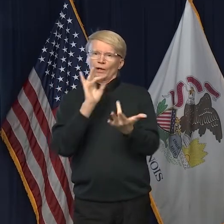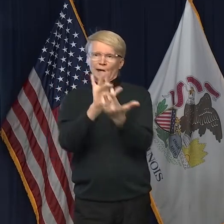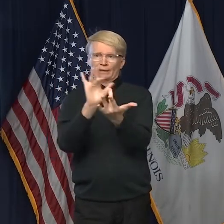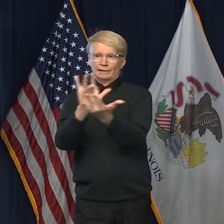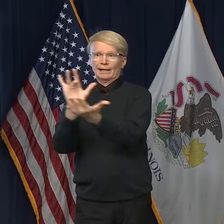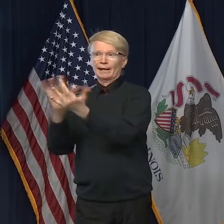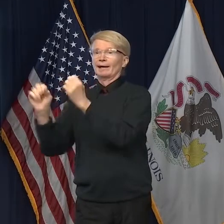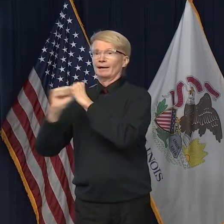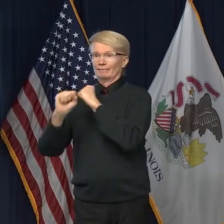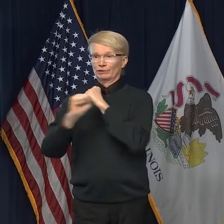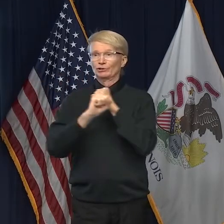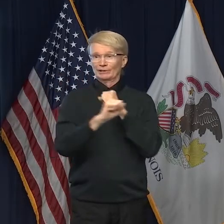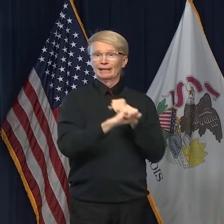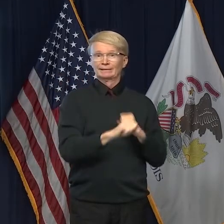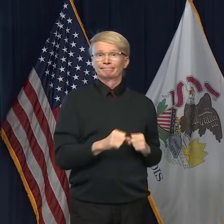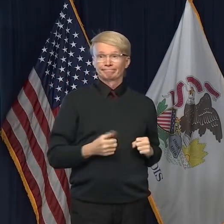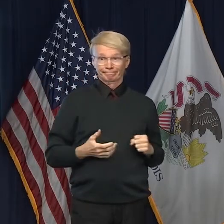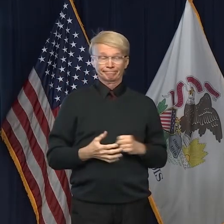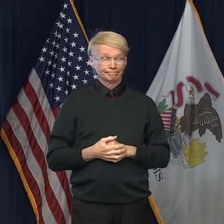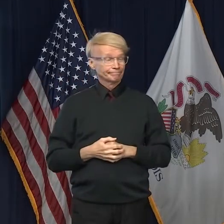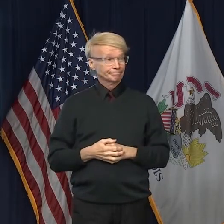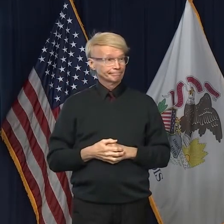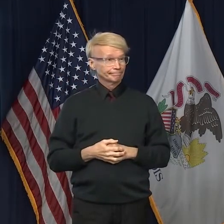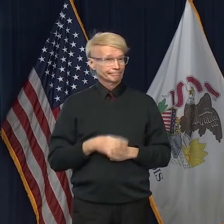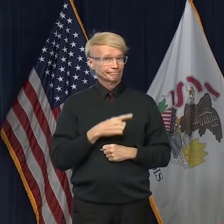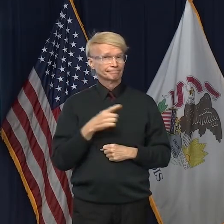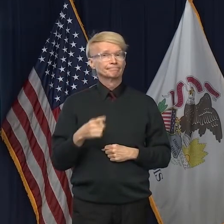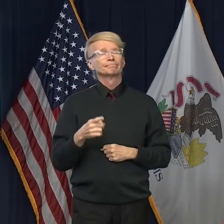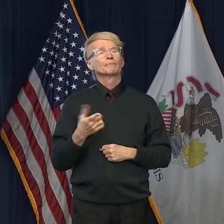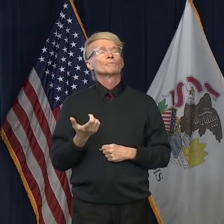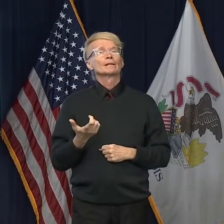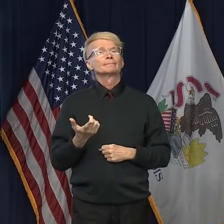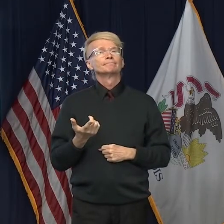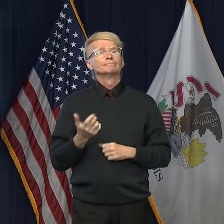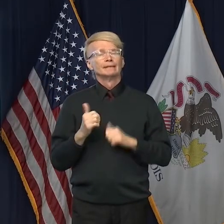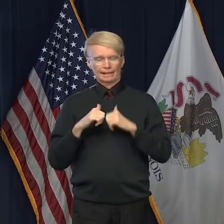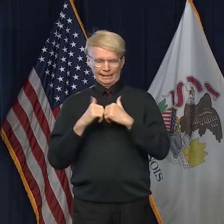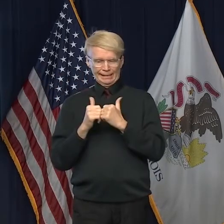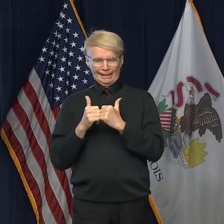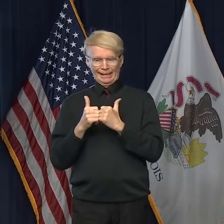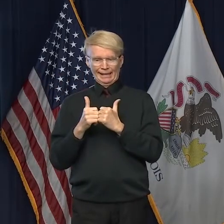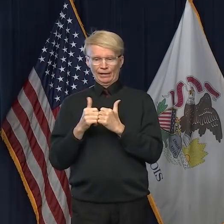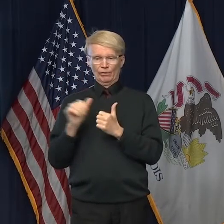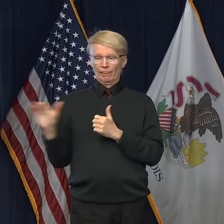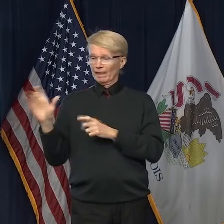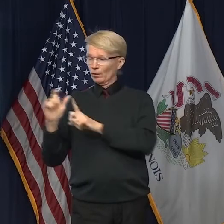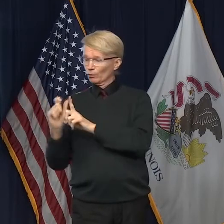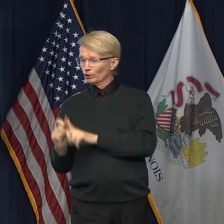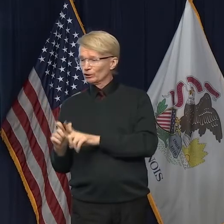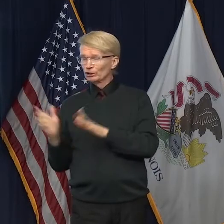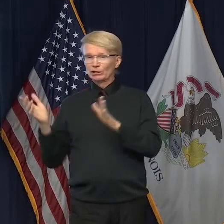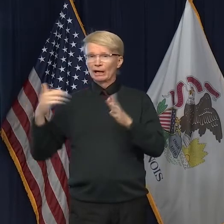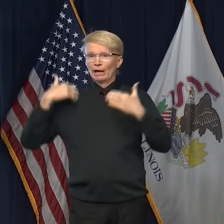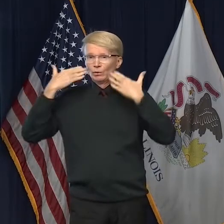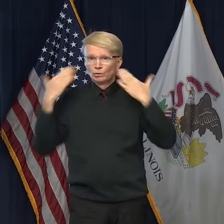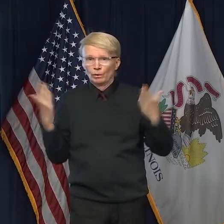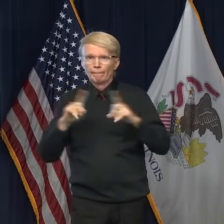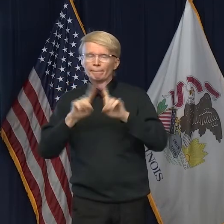Well, I can't tell you exactly what the art or the presentation is. I mean, I've seen some mock-ups of